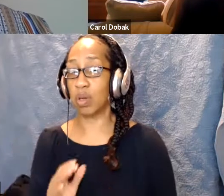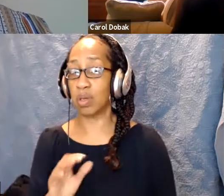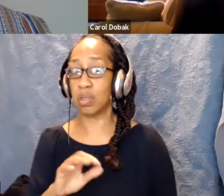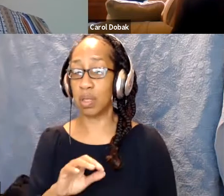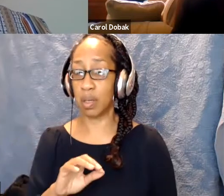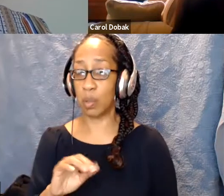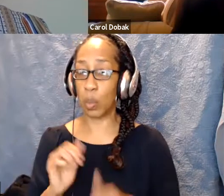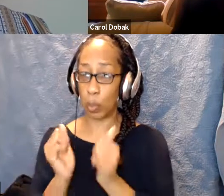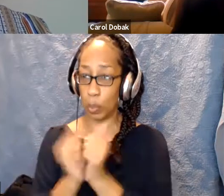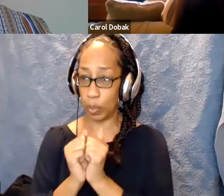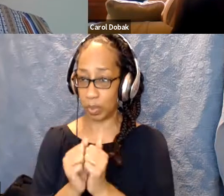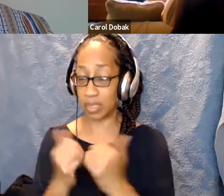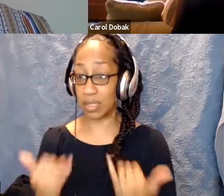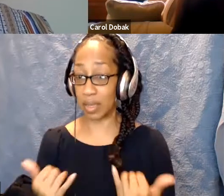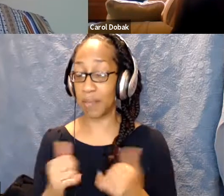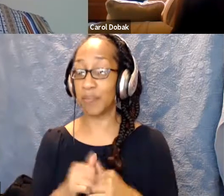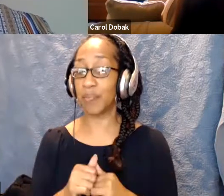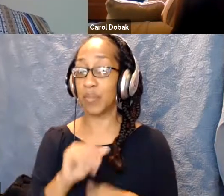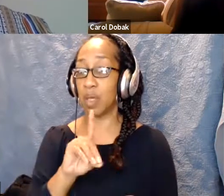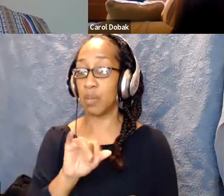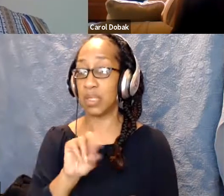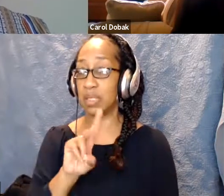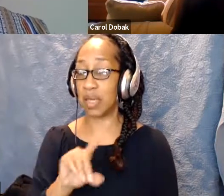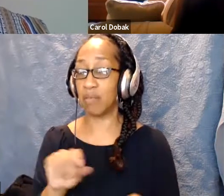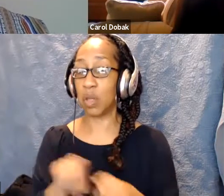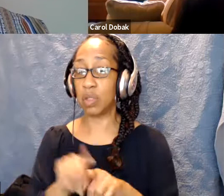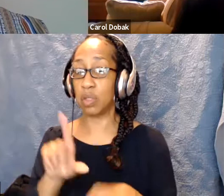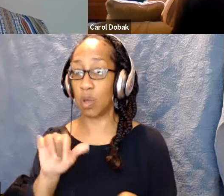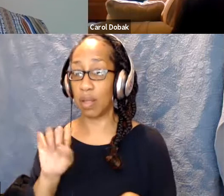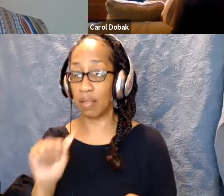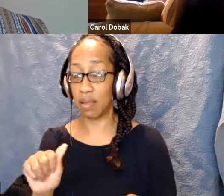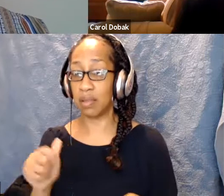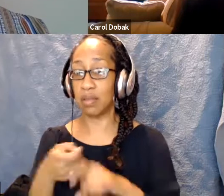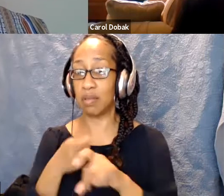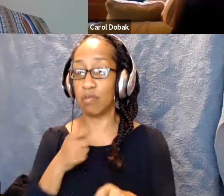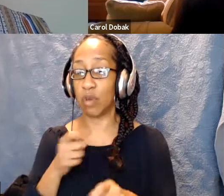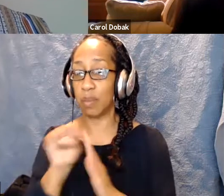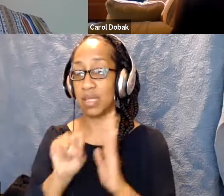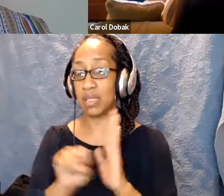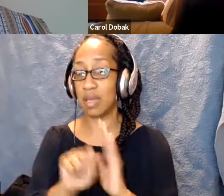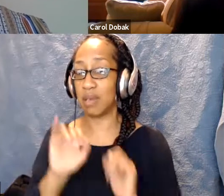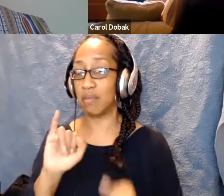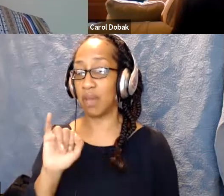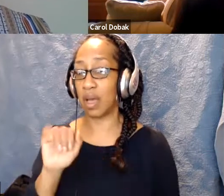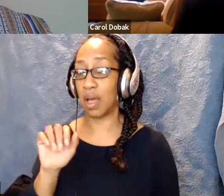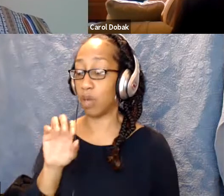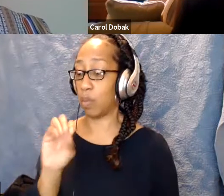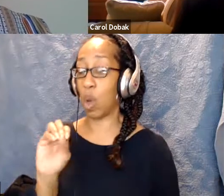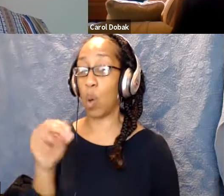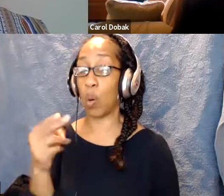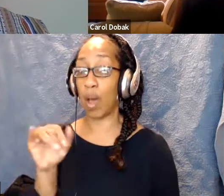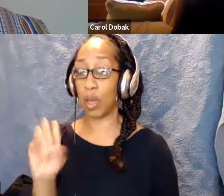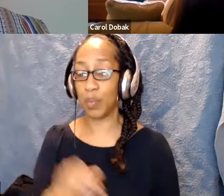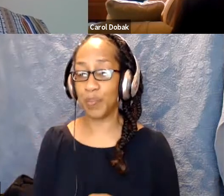Guardino, and Lisa Brosky from the Ability Center and from the great state of Ohio. Carol will be sharing